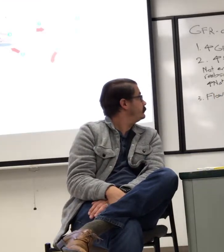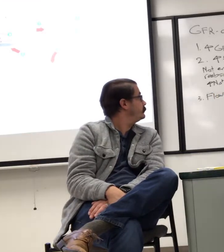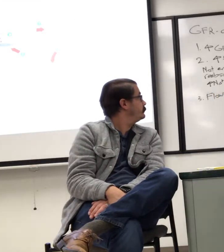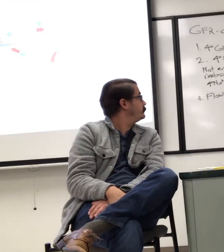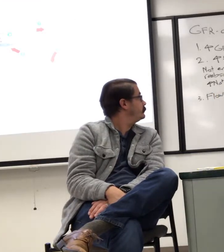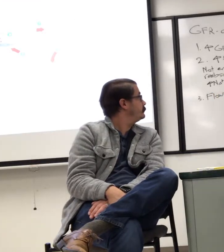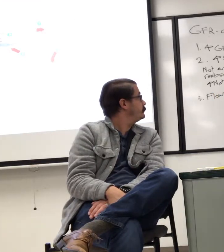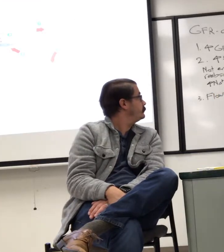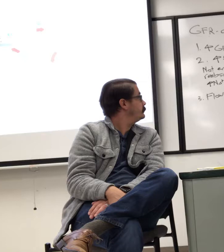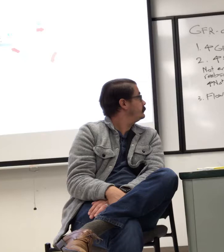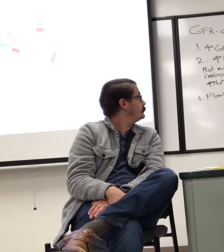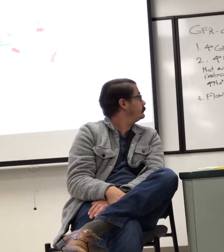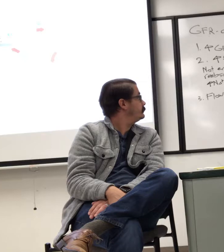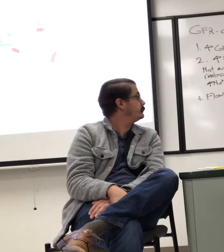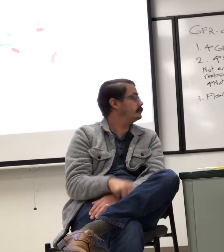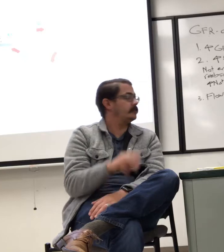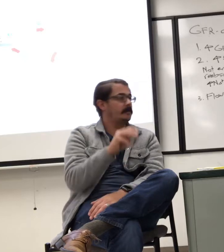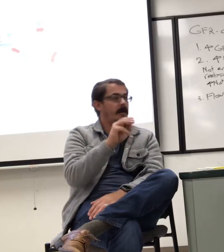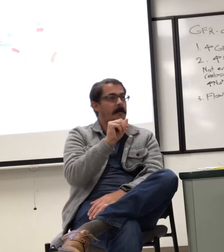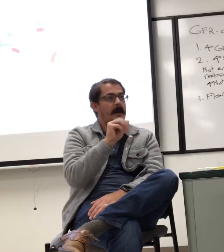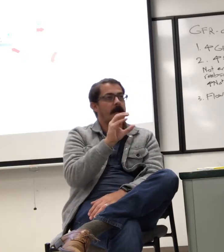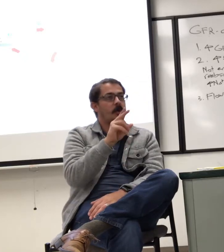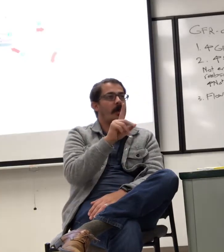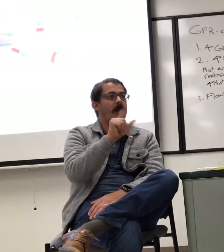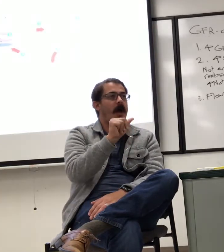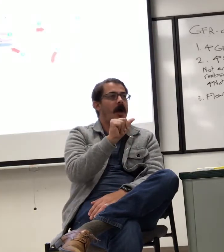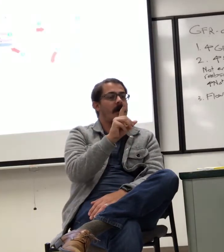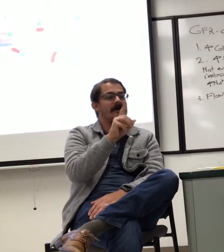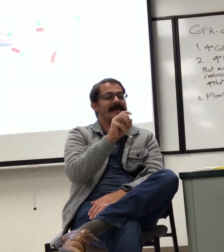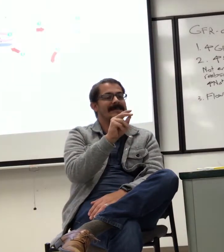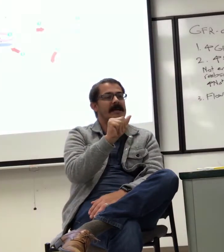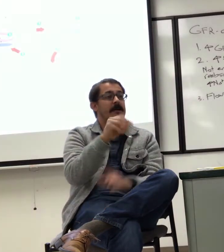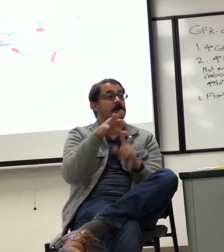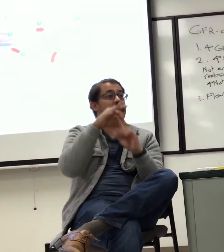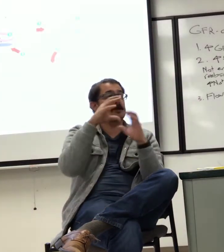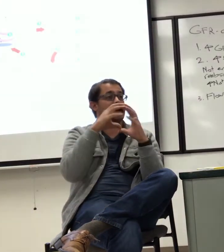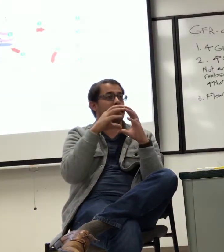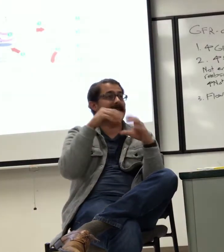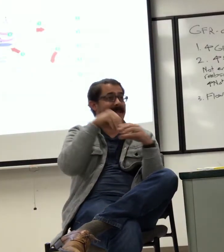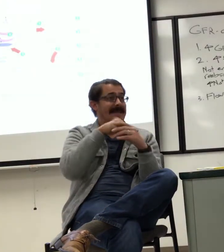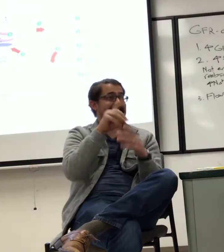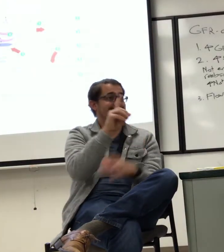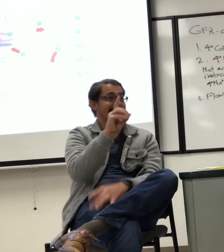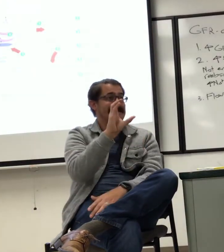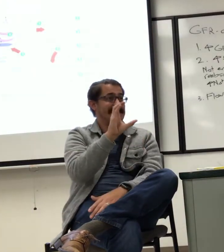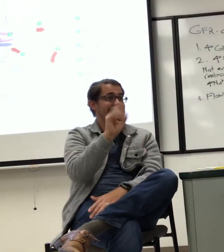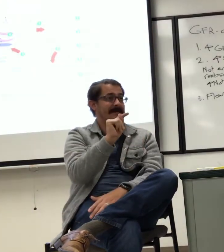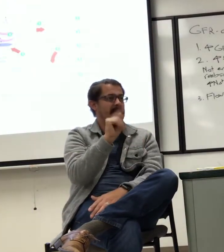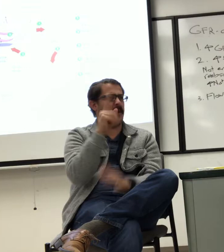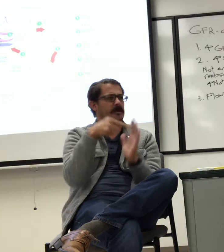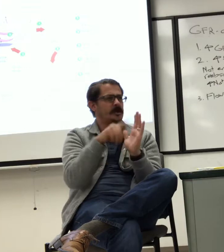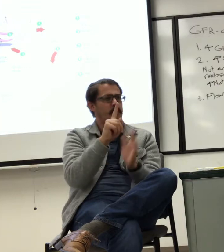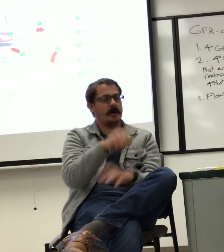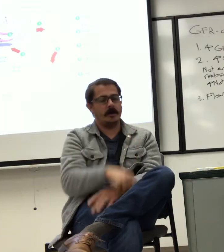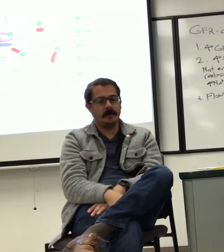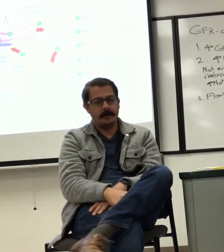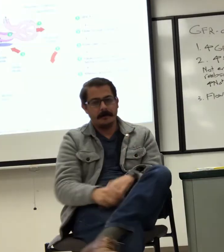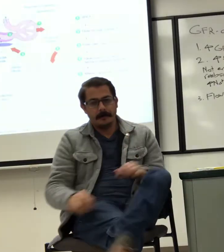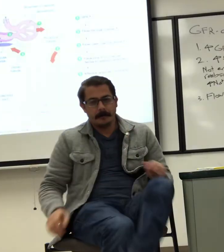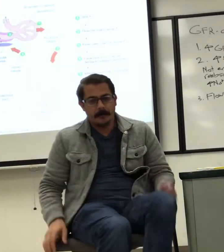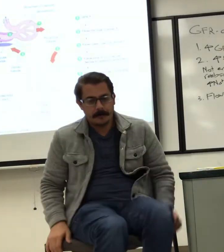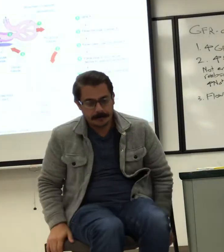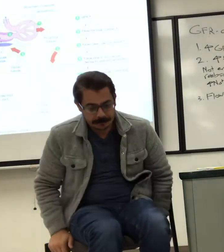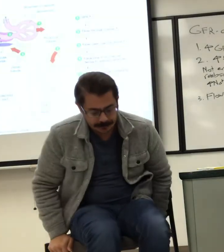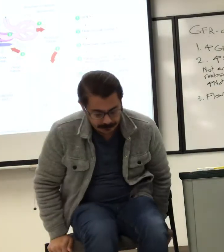The macula densa are these specialized cells. They're in the DCT. And let me point to the figure where they are.